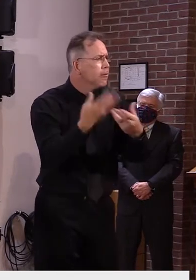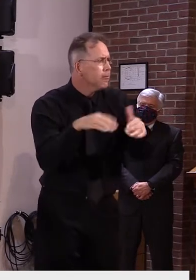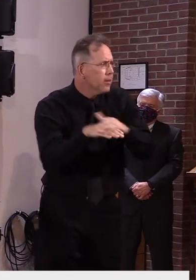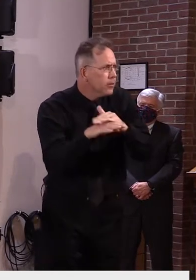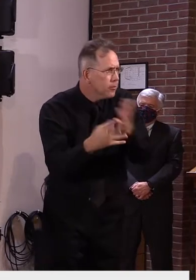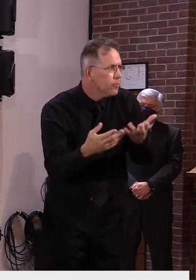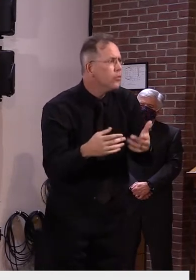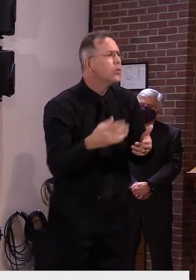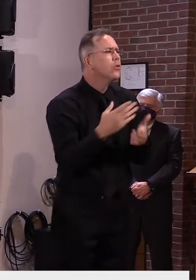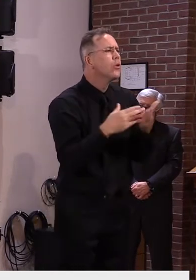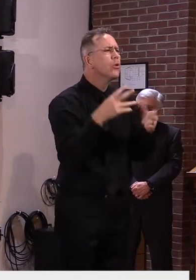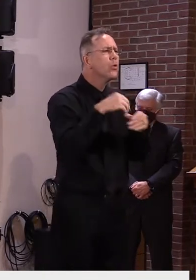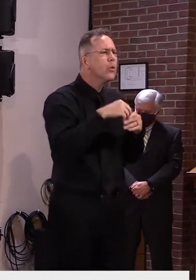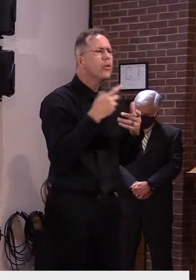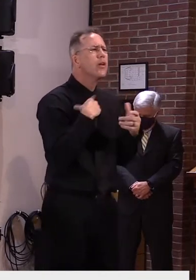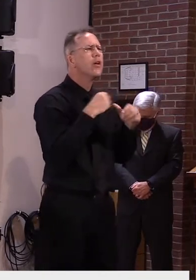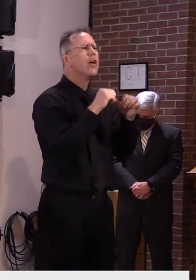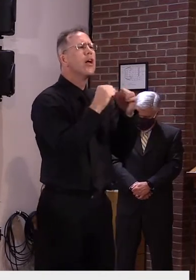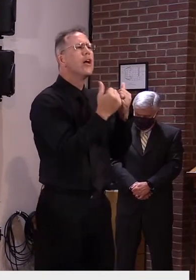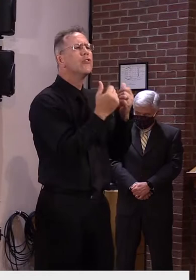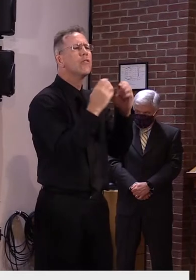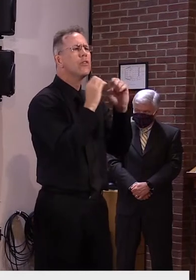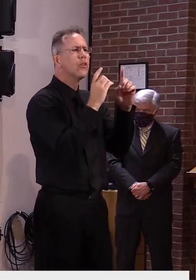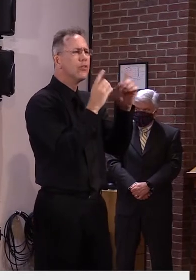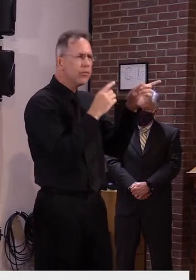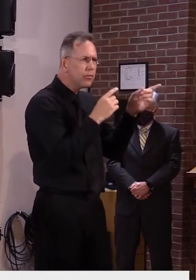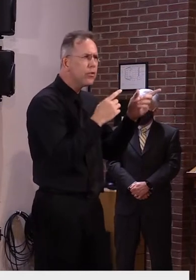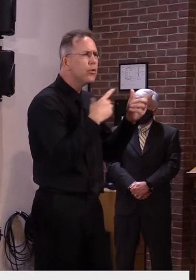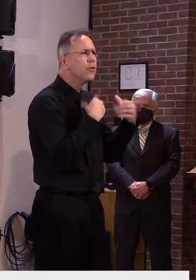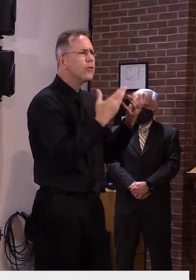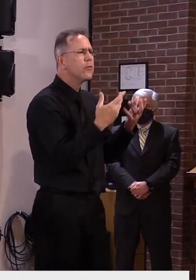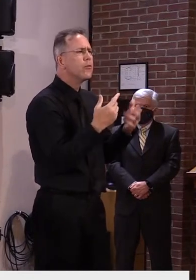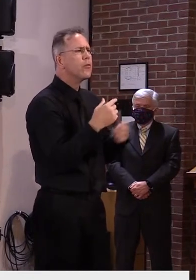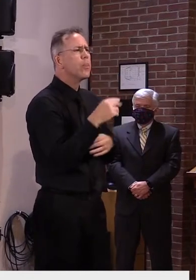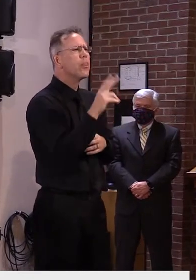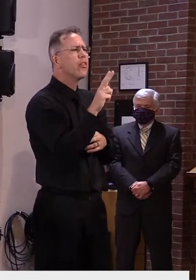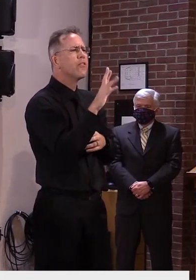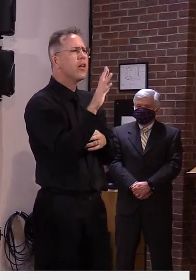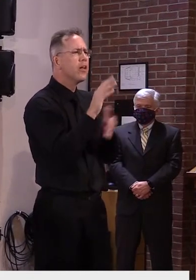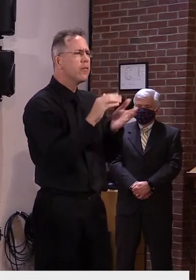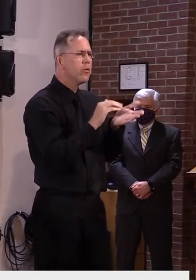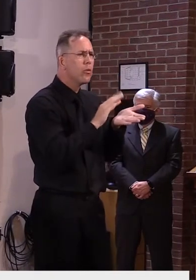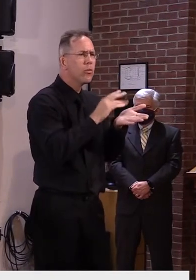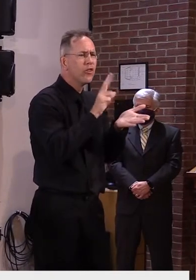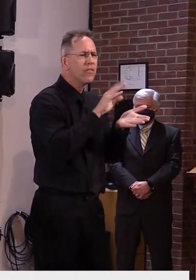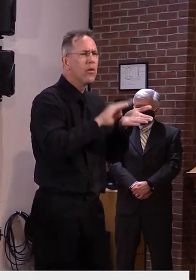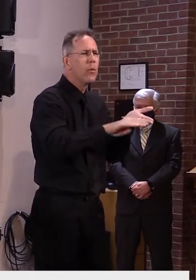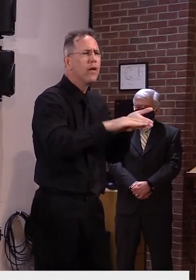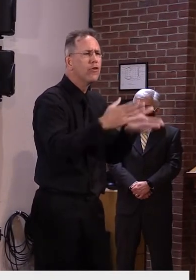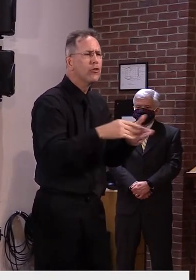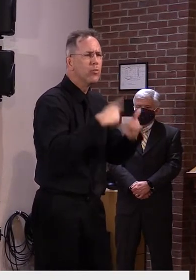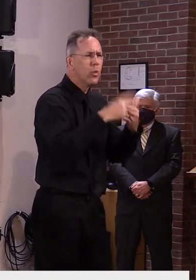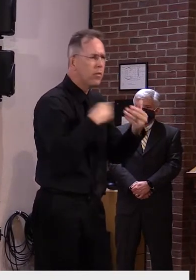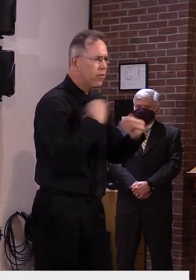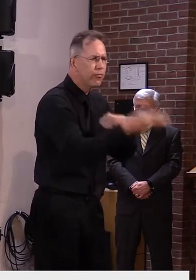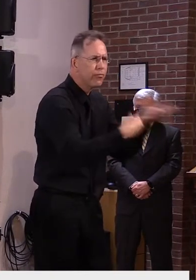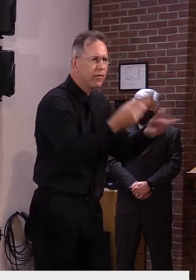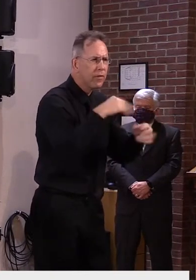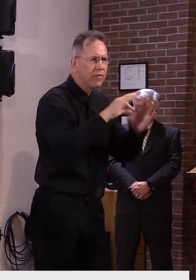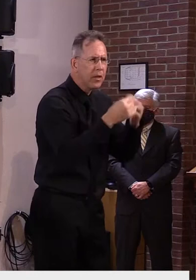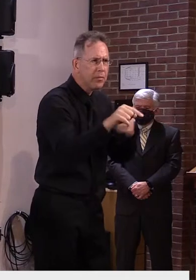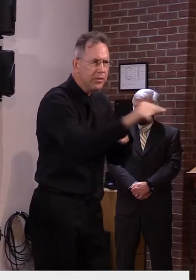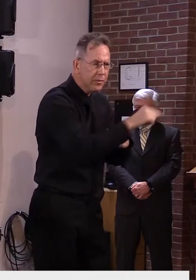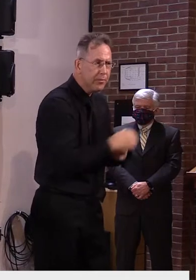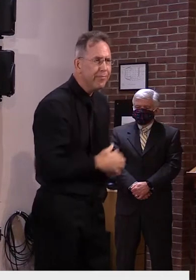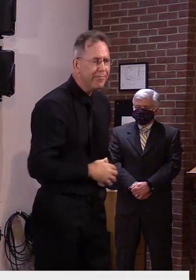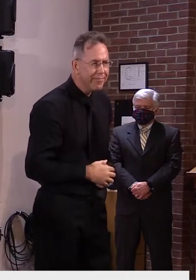of Education has submitted over 35 waiver requests to the USDA to ensure the needs of our students can be met. I will